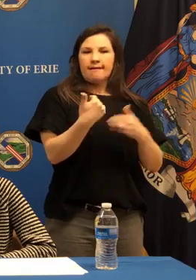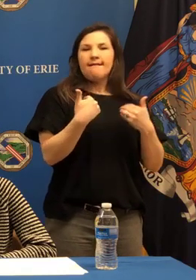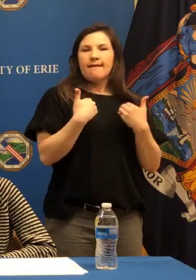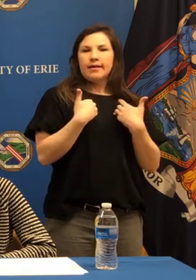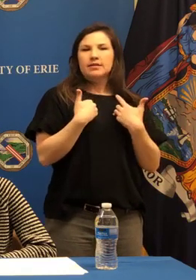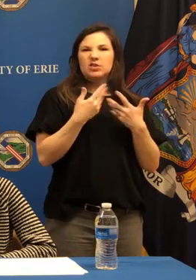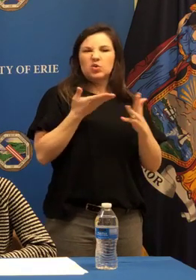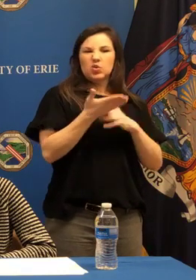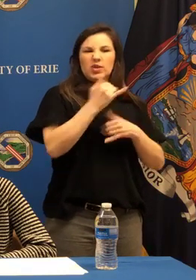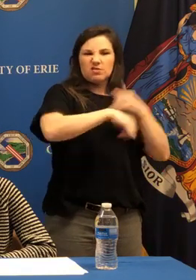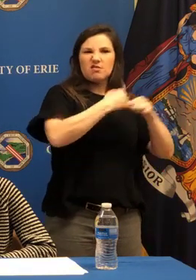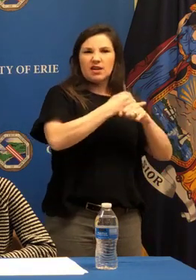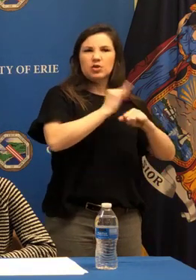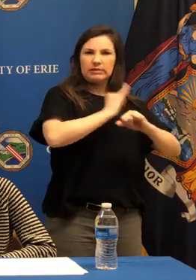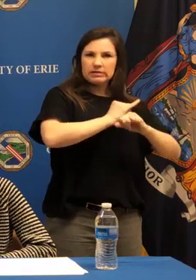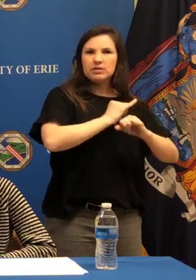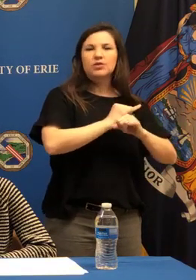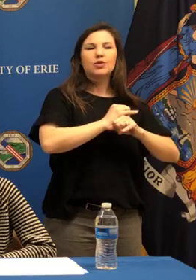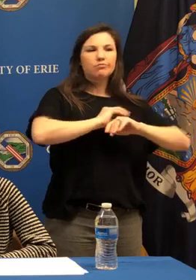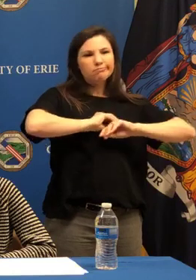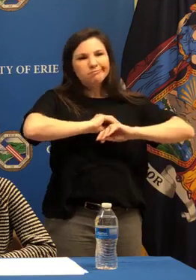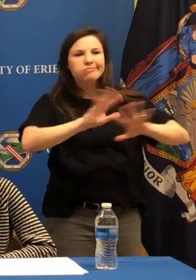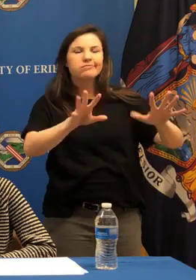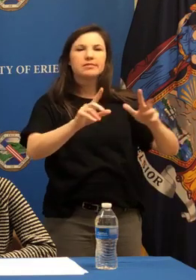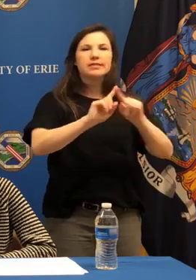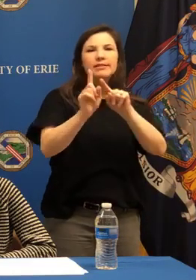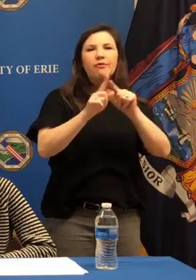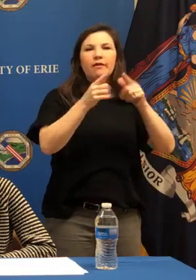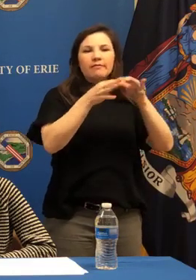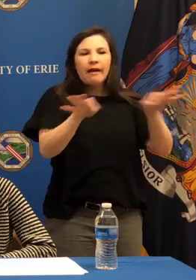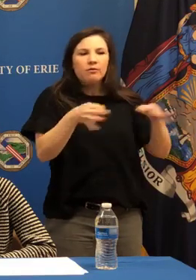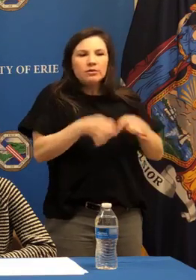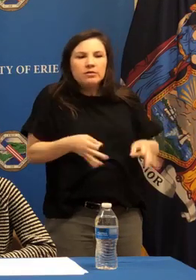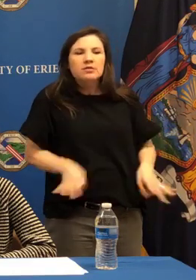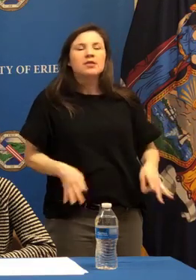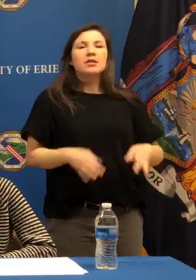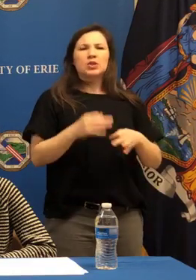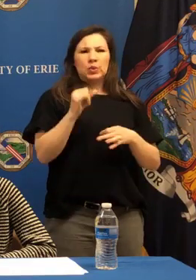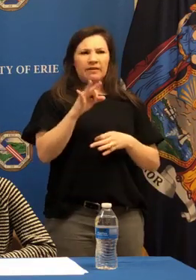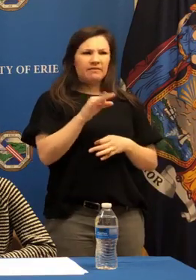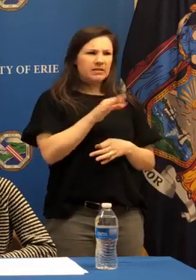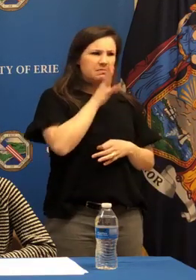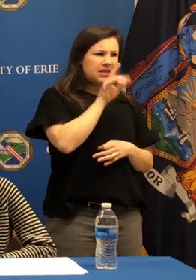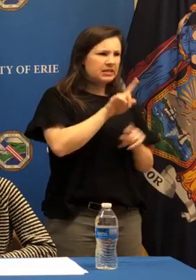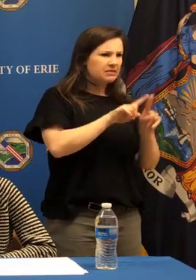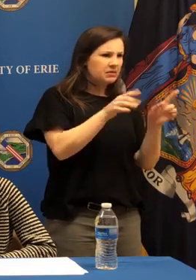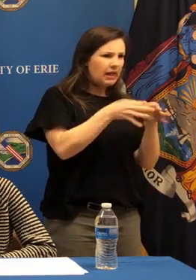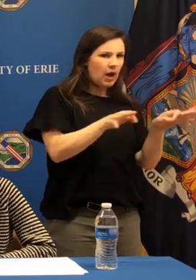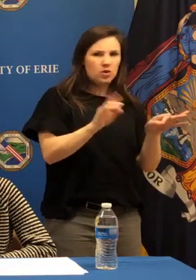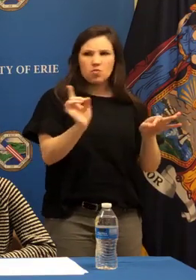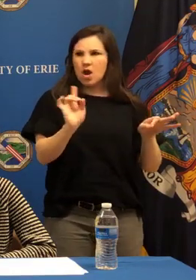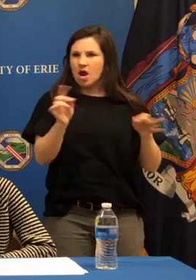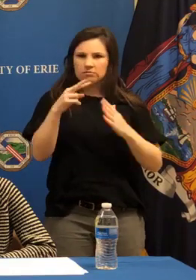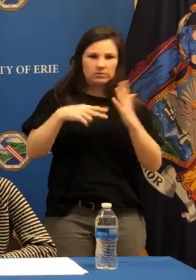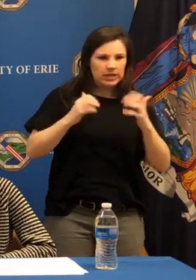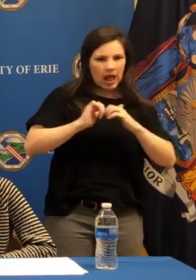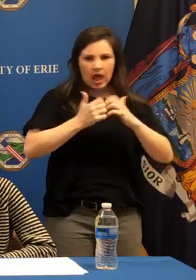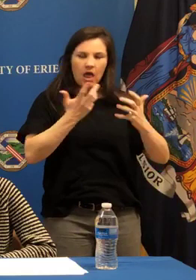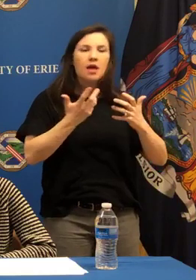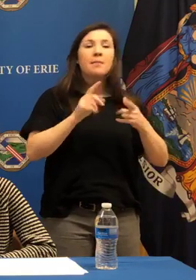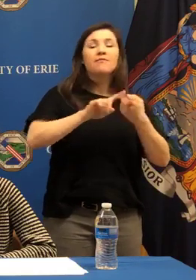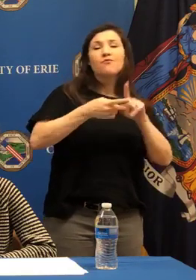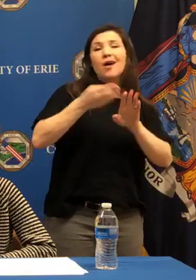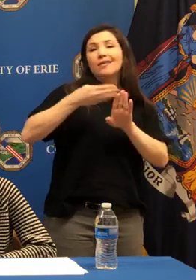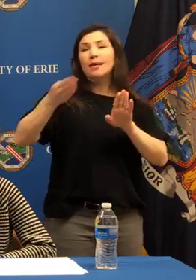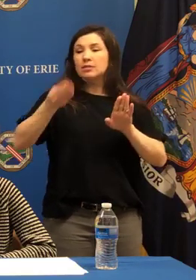the International Institute in many different languages, so if people speak other languages and they don't know where to turn, and they may be a friend or neighbors of yours, you